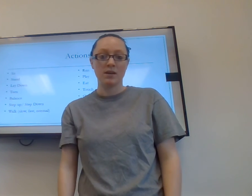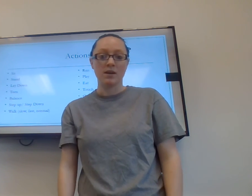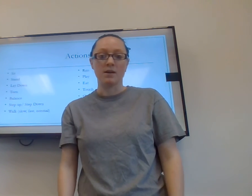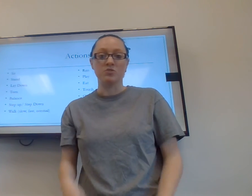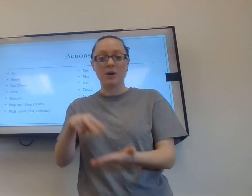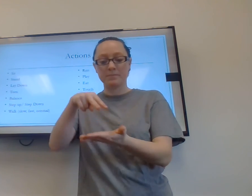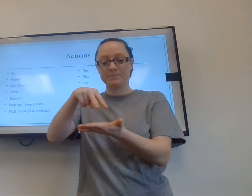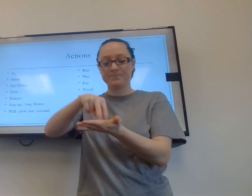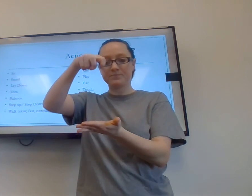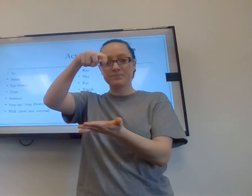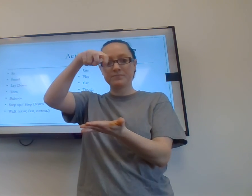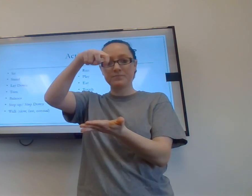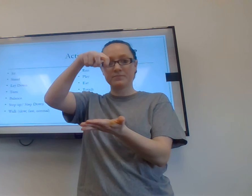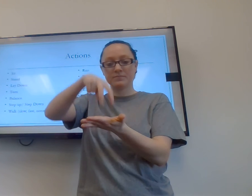cues. Jump.